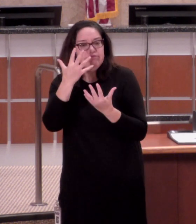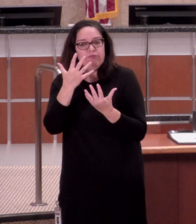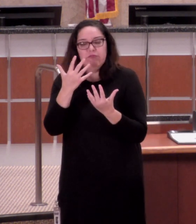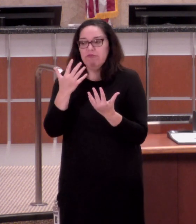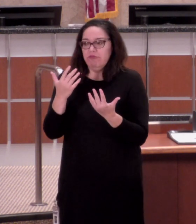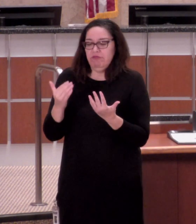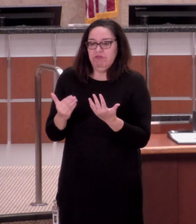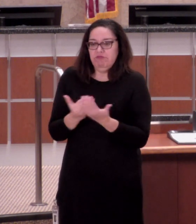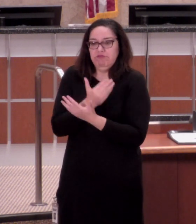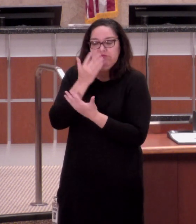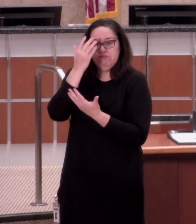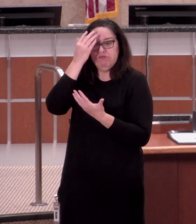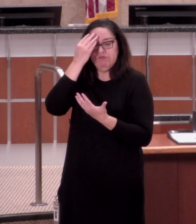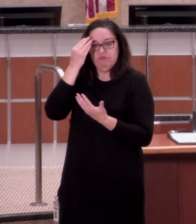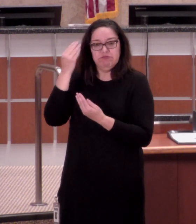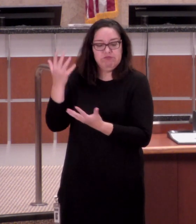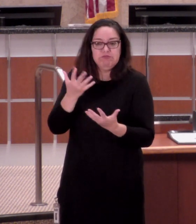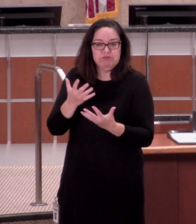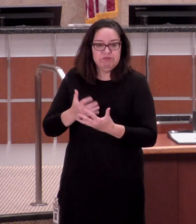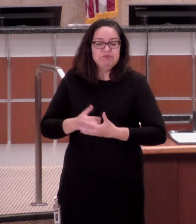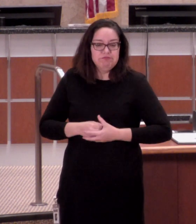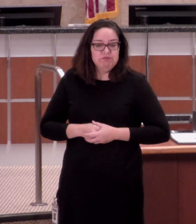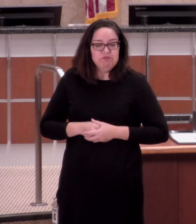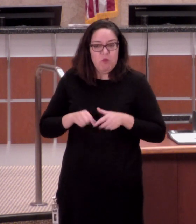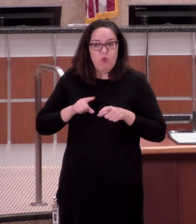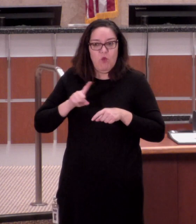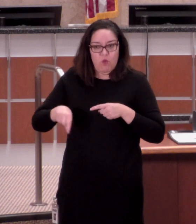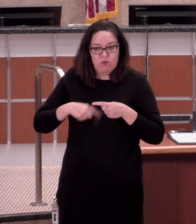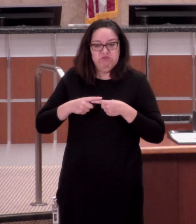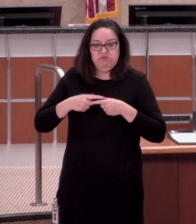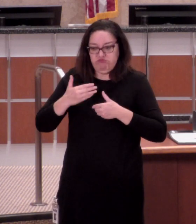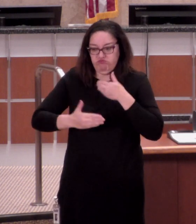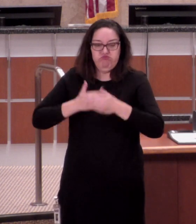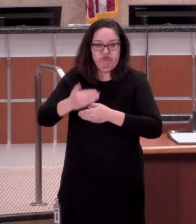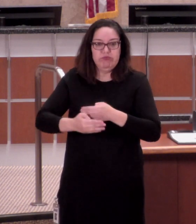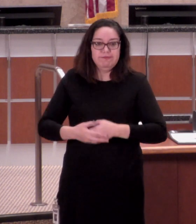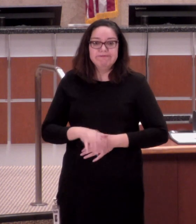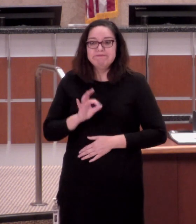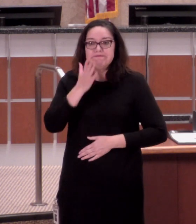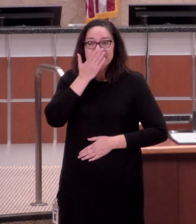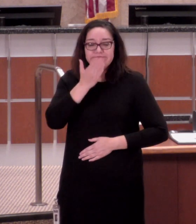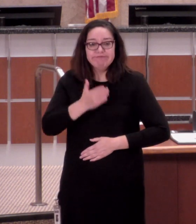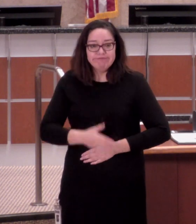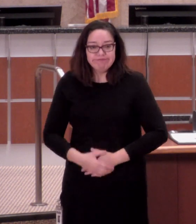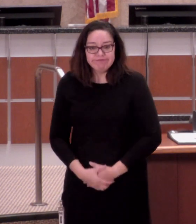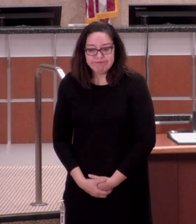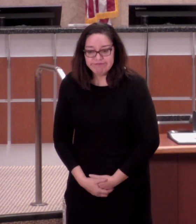additional as it comes available. Thanks.